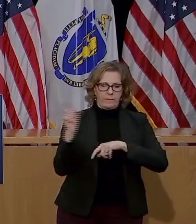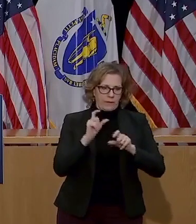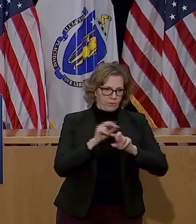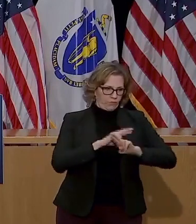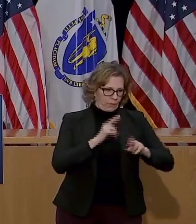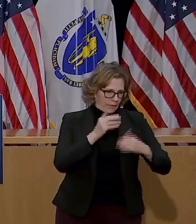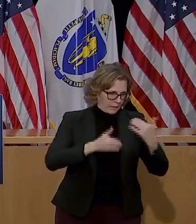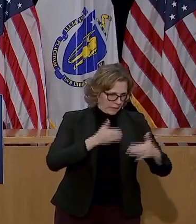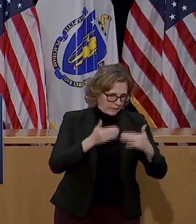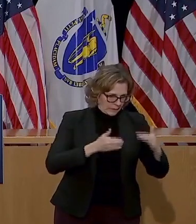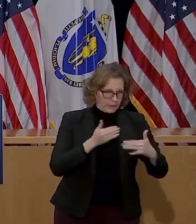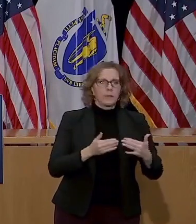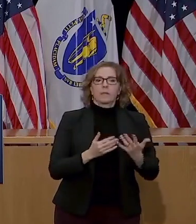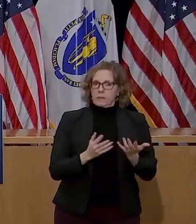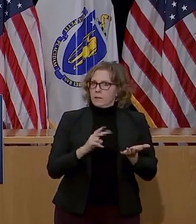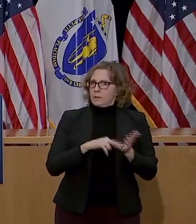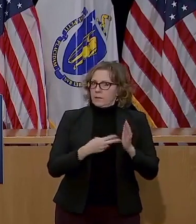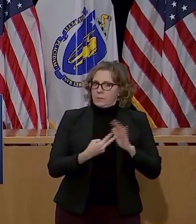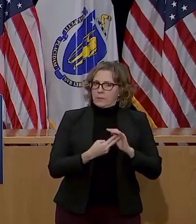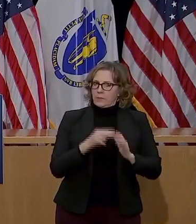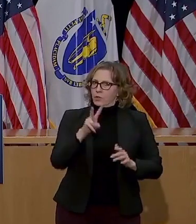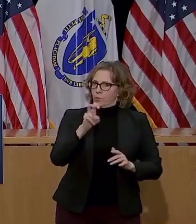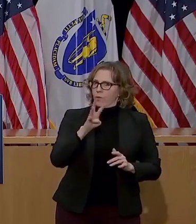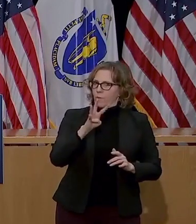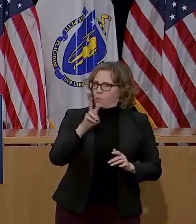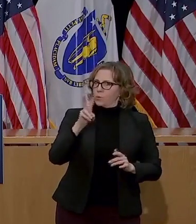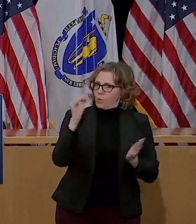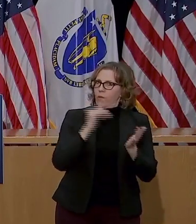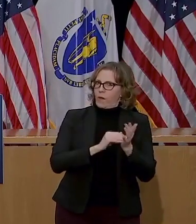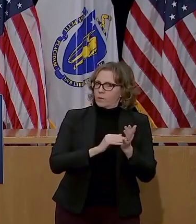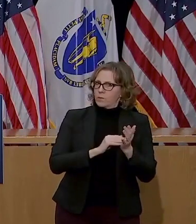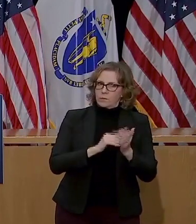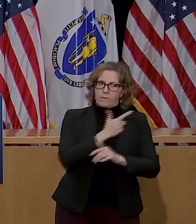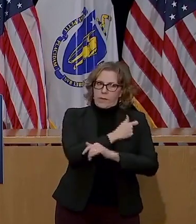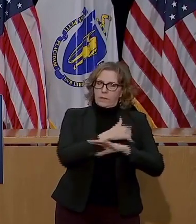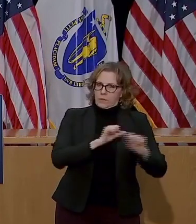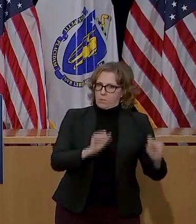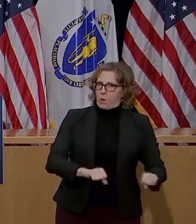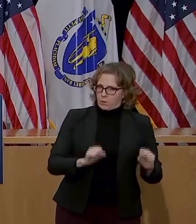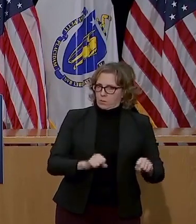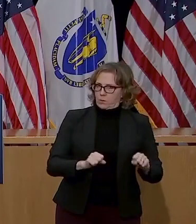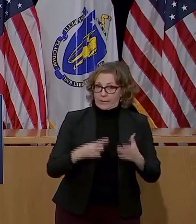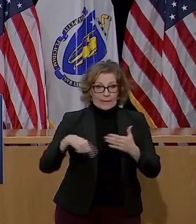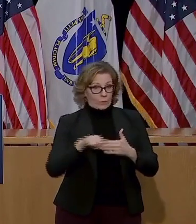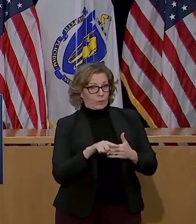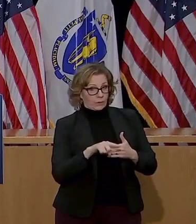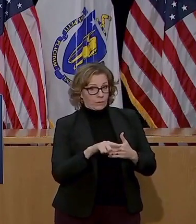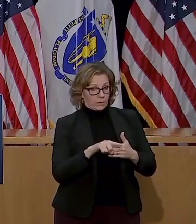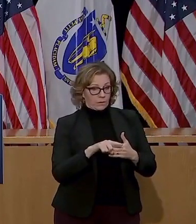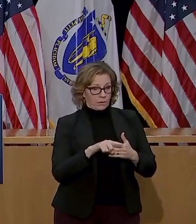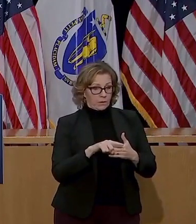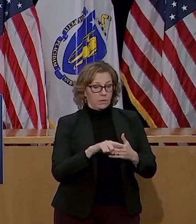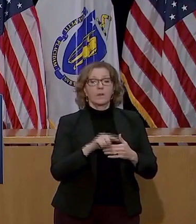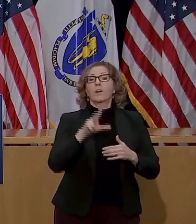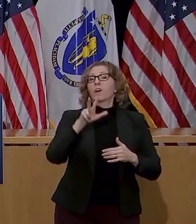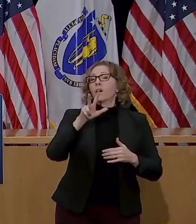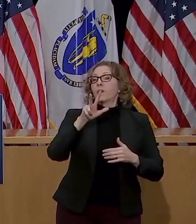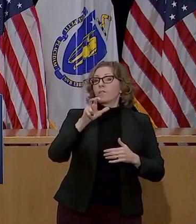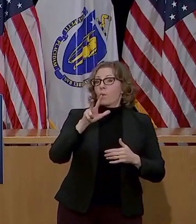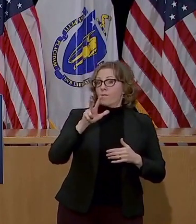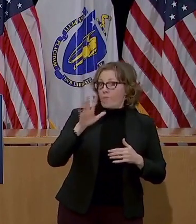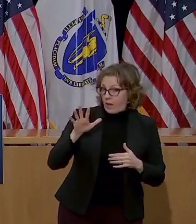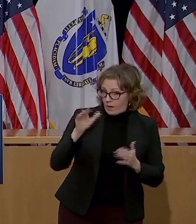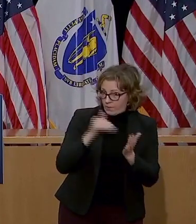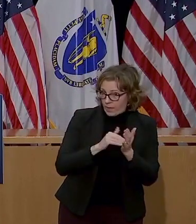represent 242,000 vaccines next week and 305,000 vaccines